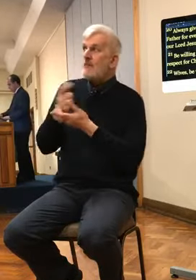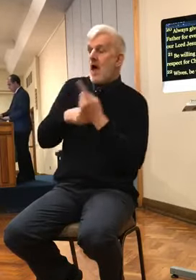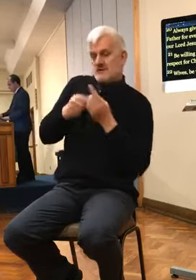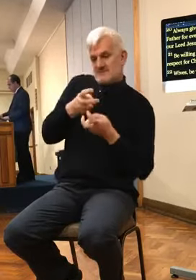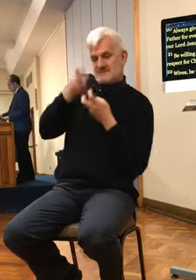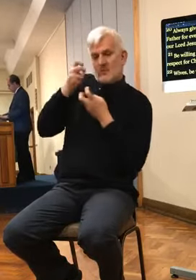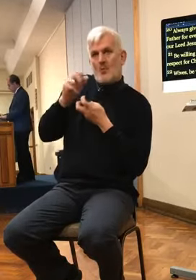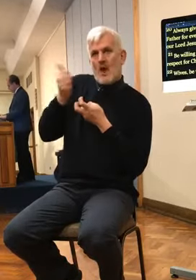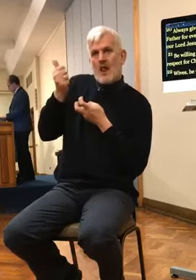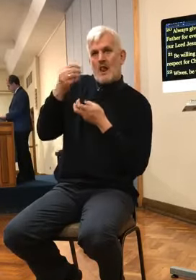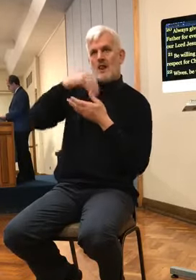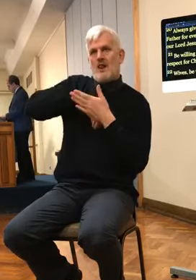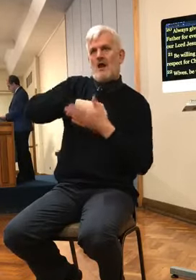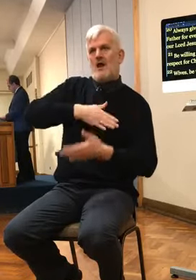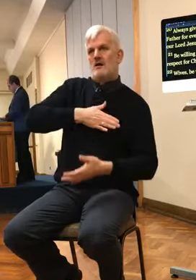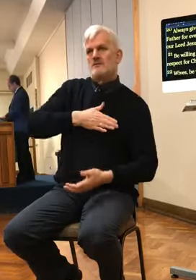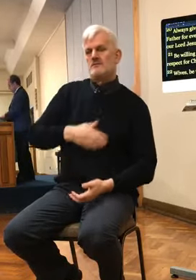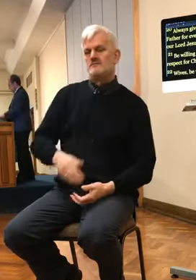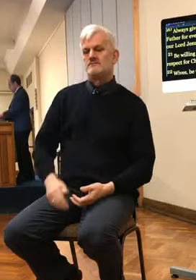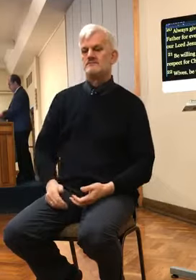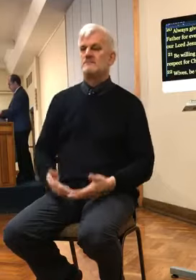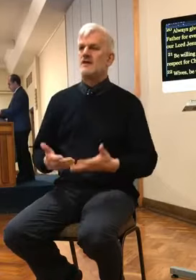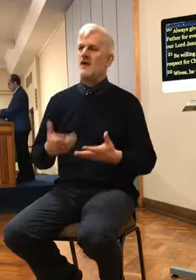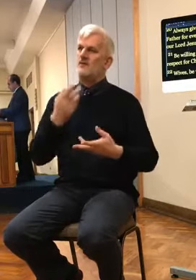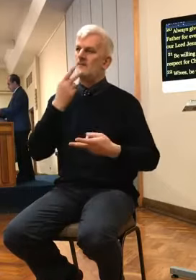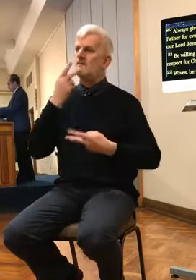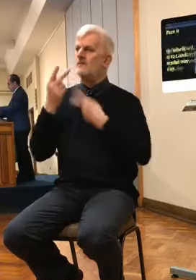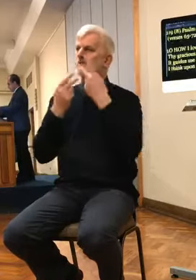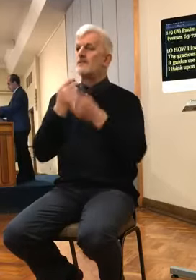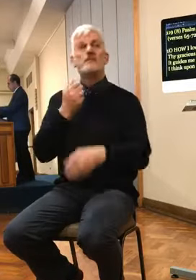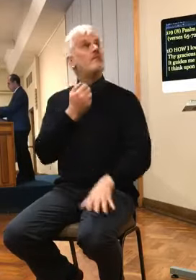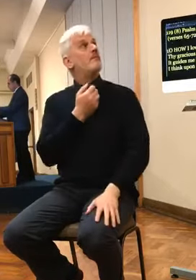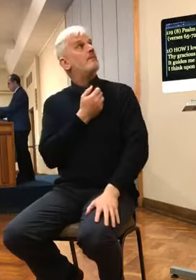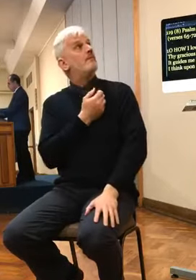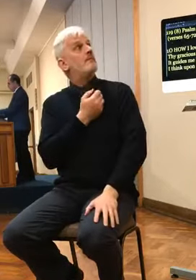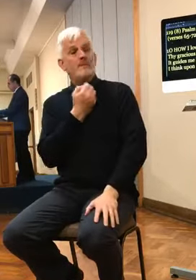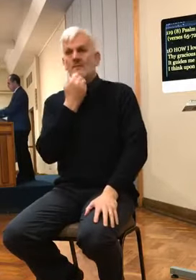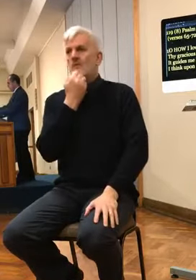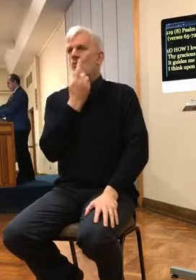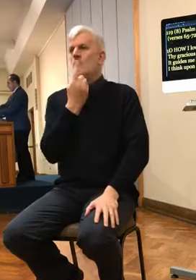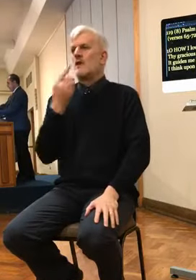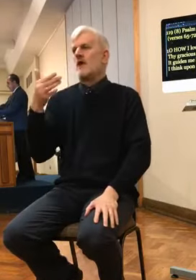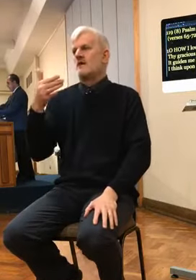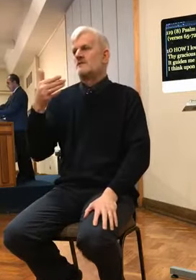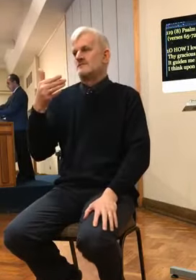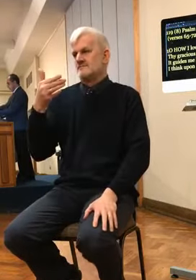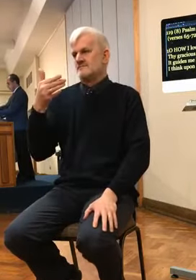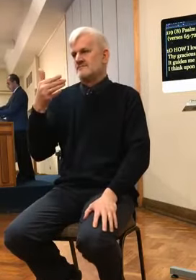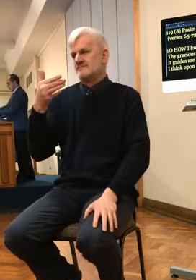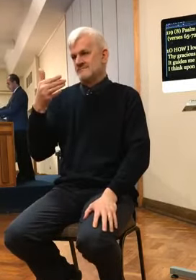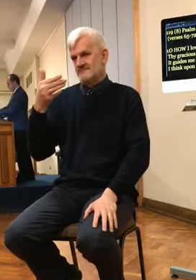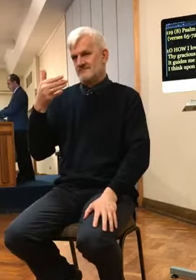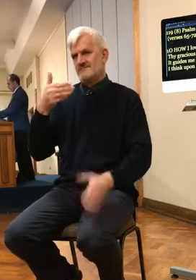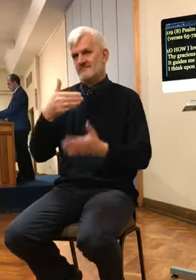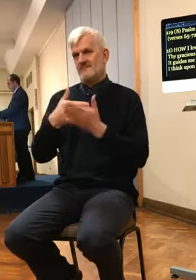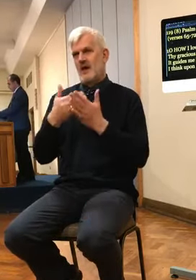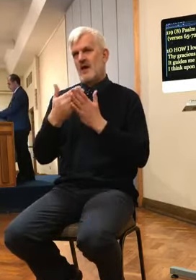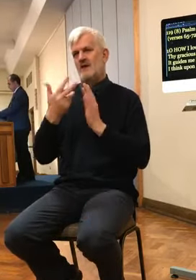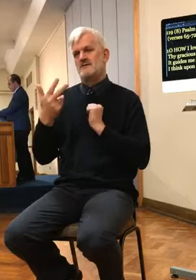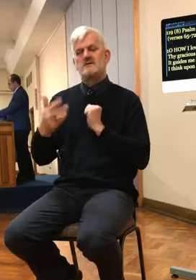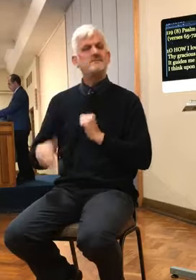Blessed to our hearts today. Let's sing together our second hymn, number 119, version